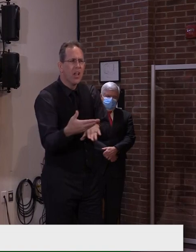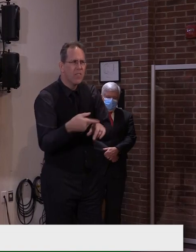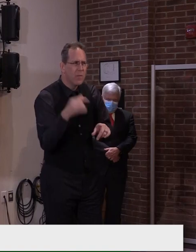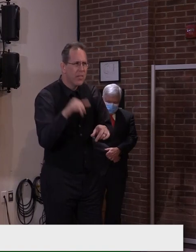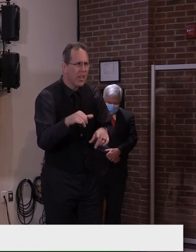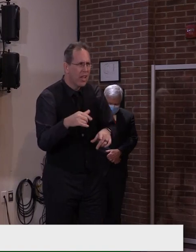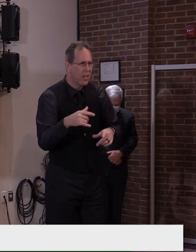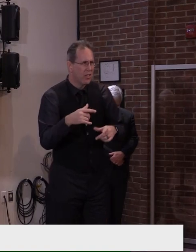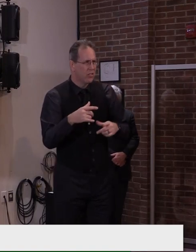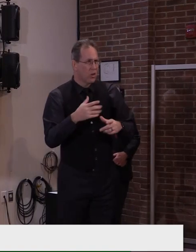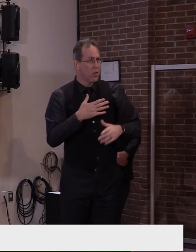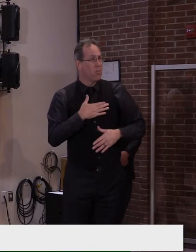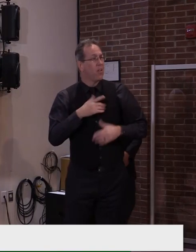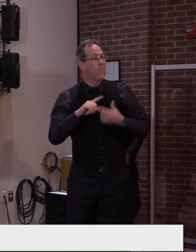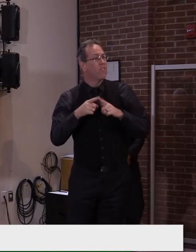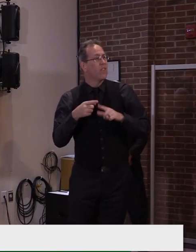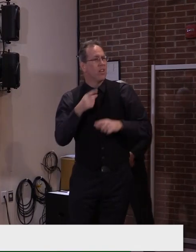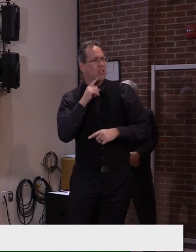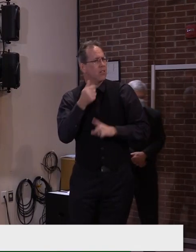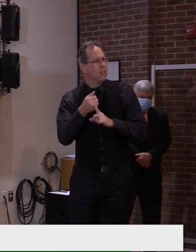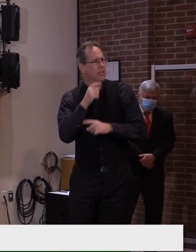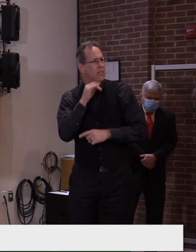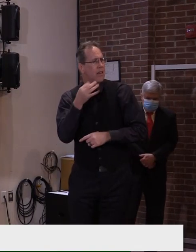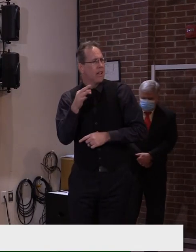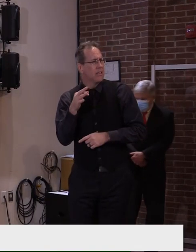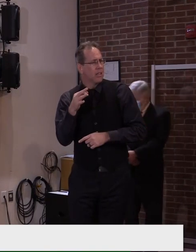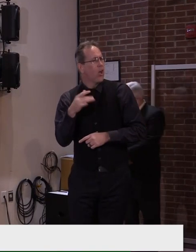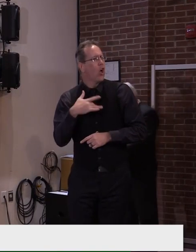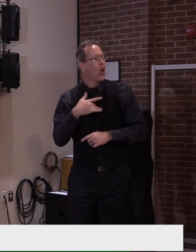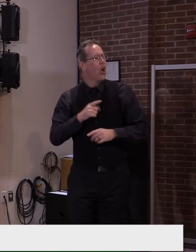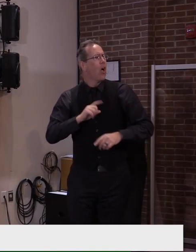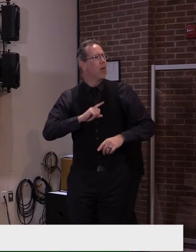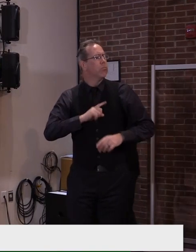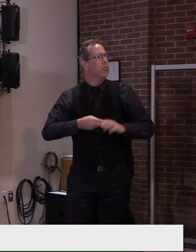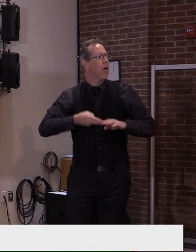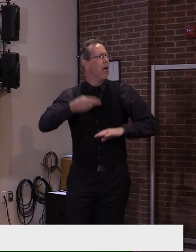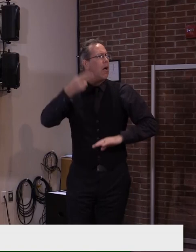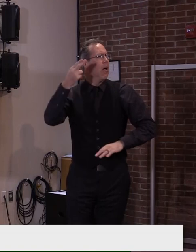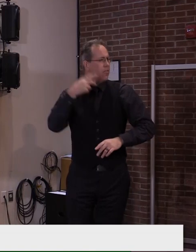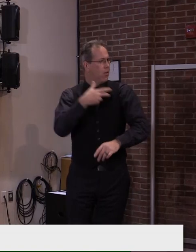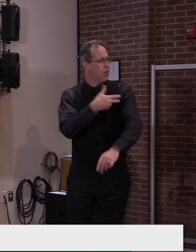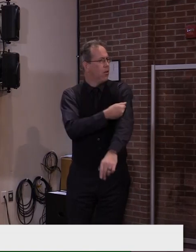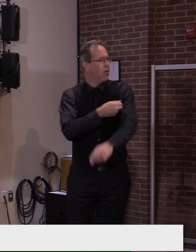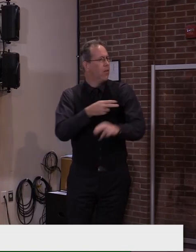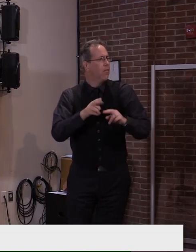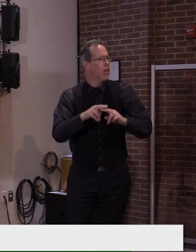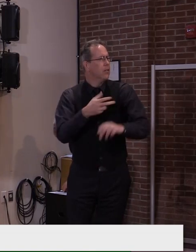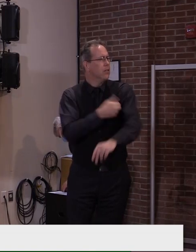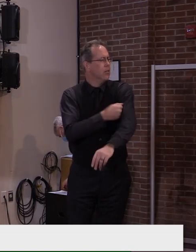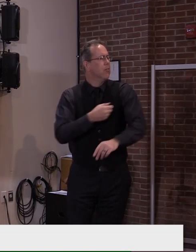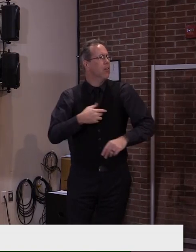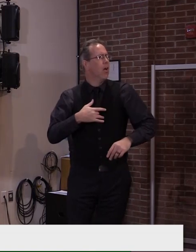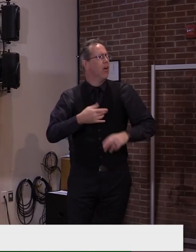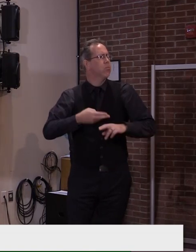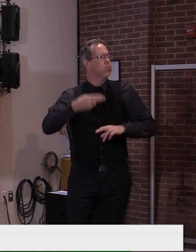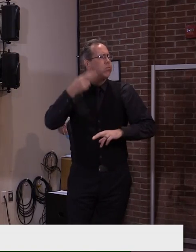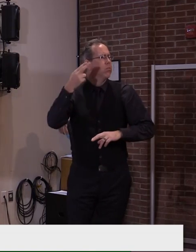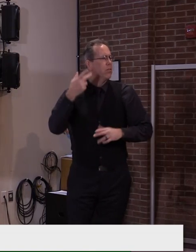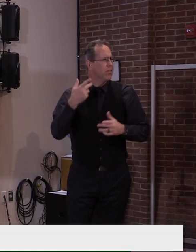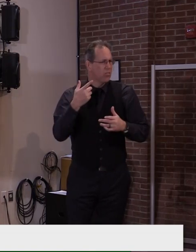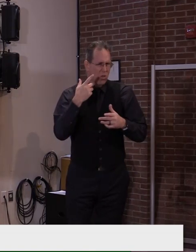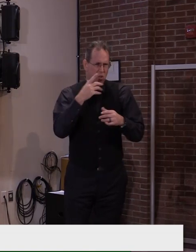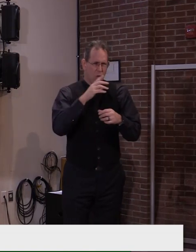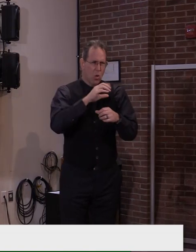palpitations, never had them before. And also, experts are saying that Omicron is both less dangerous and more